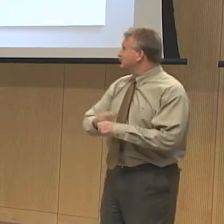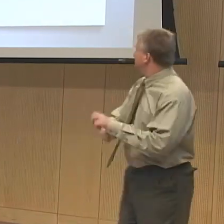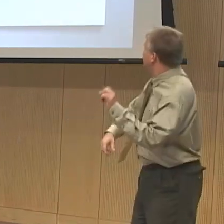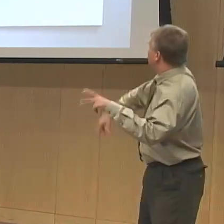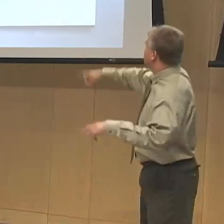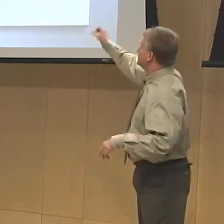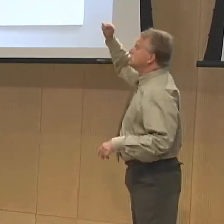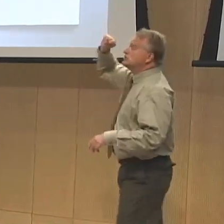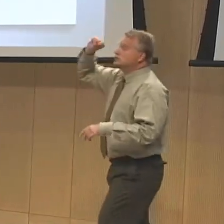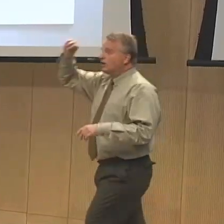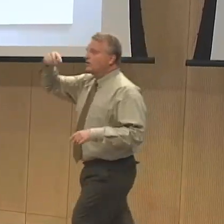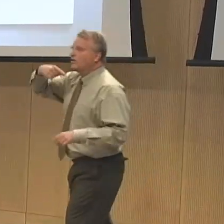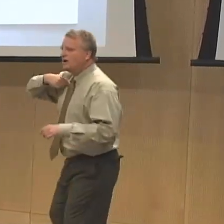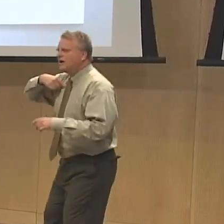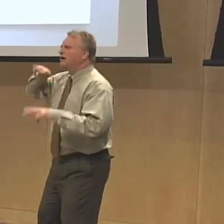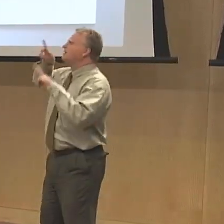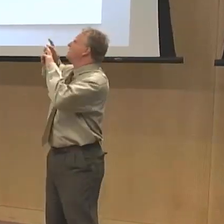Once or two times a year, I was asked,